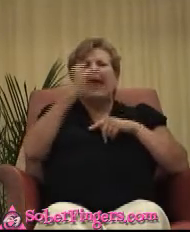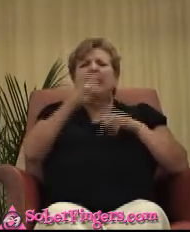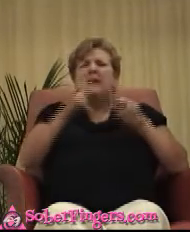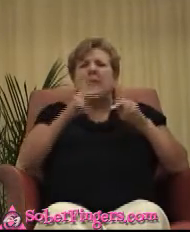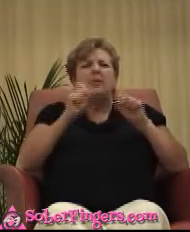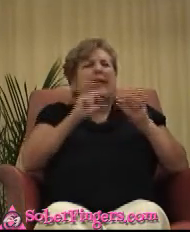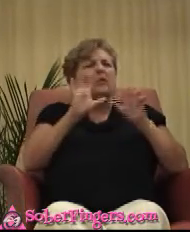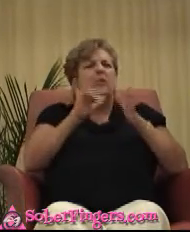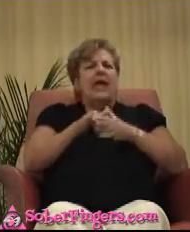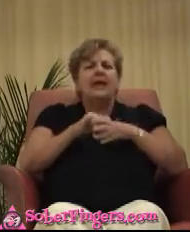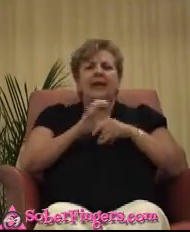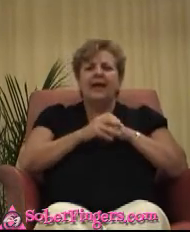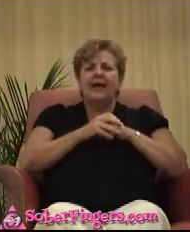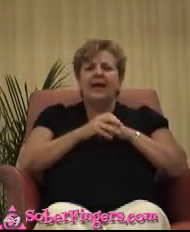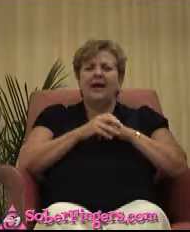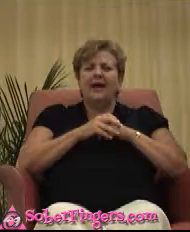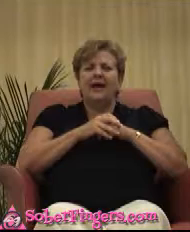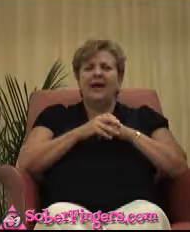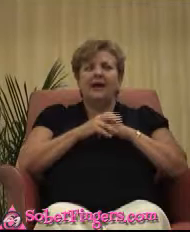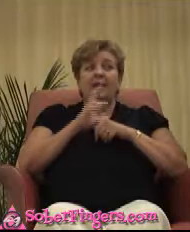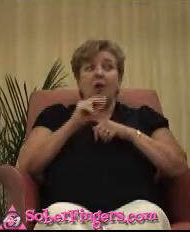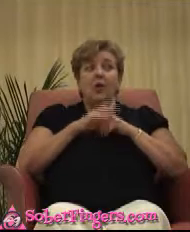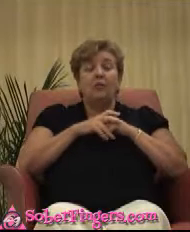I just say, no, we're just a couple of horny Protestants.